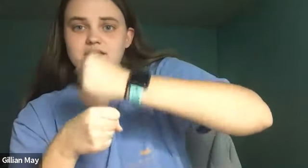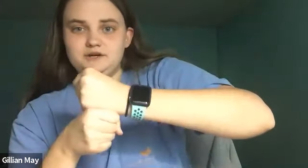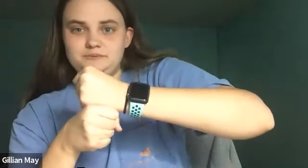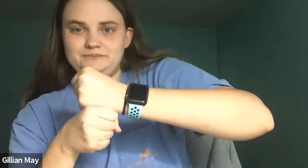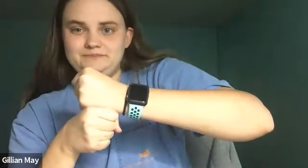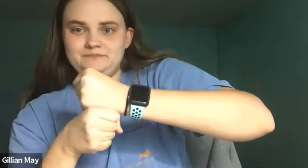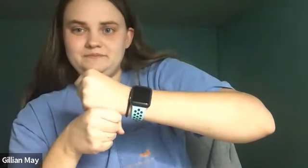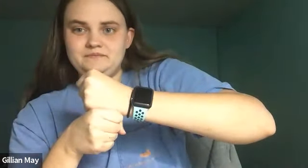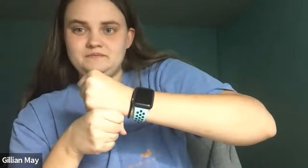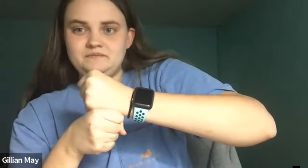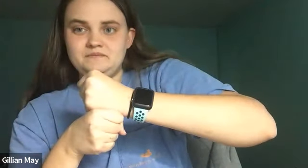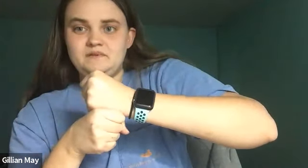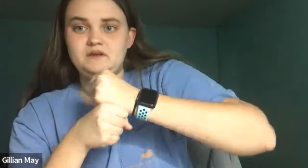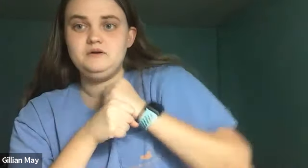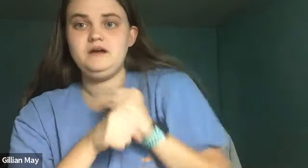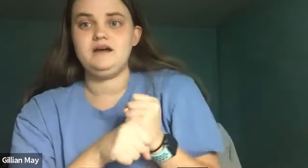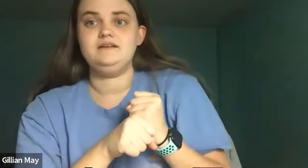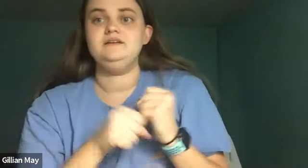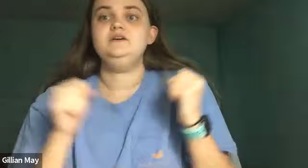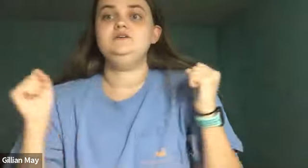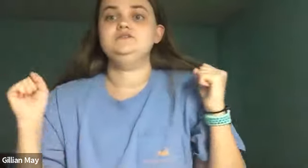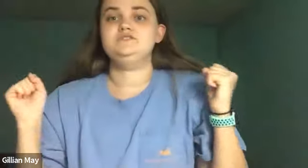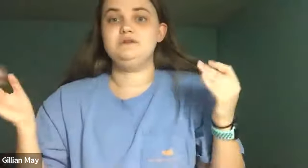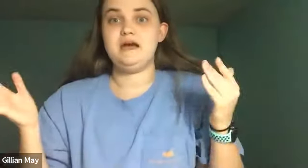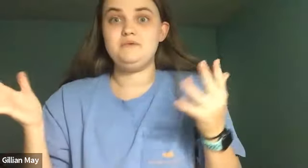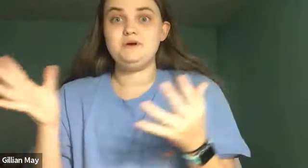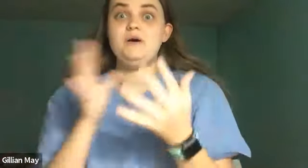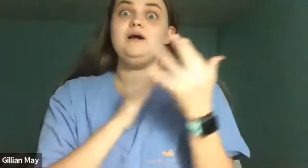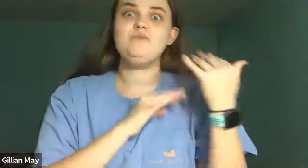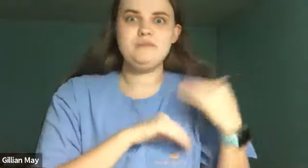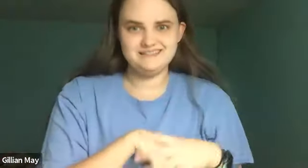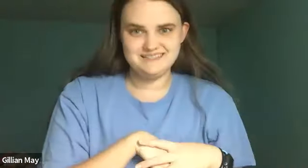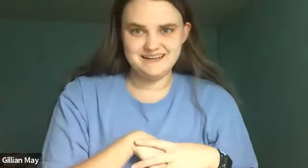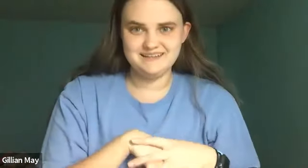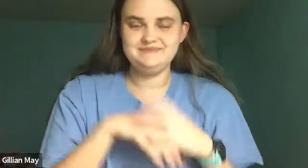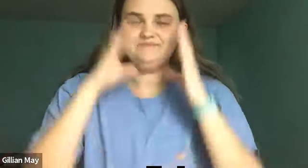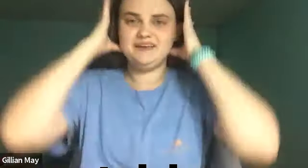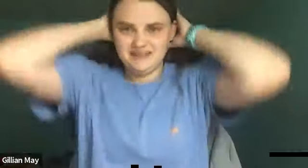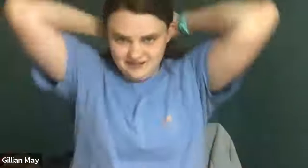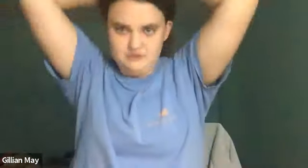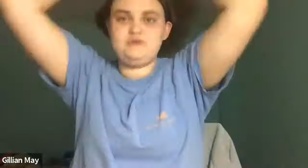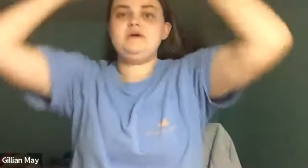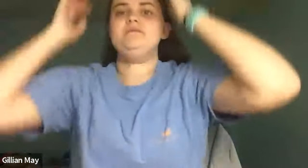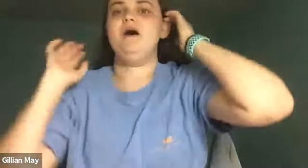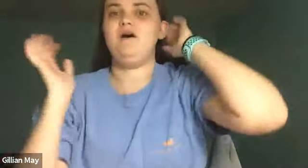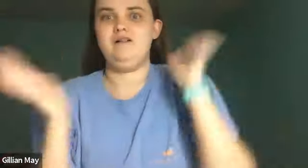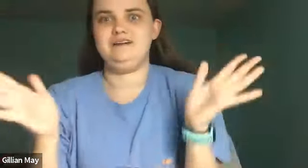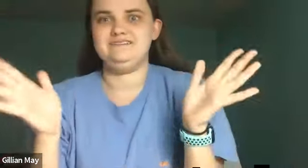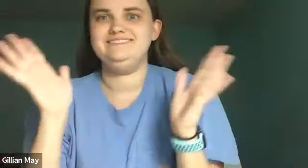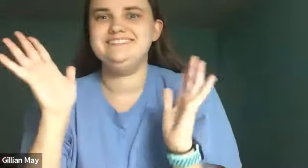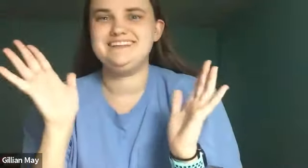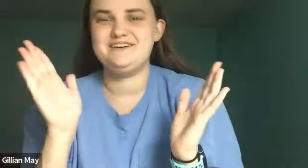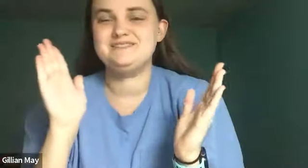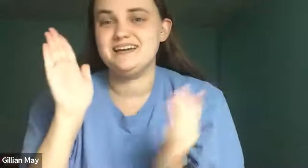Year. Okay. So now we'll go all the way back to second and go through them all again. So